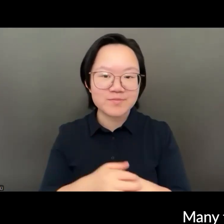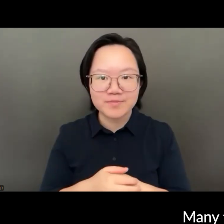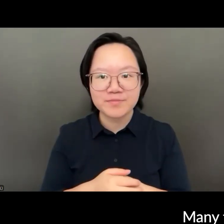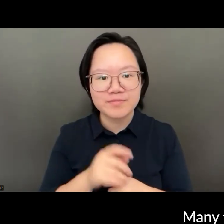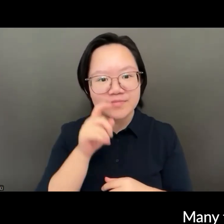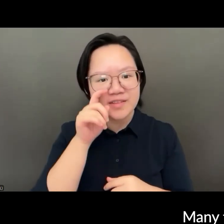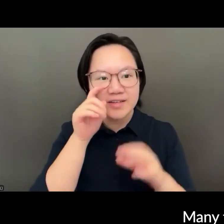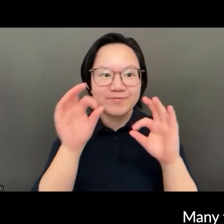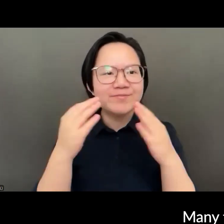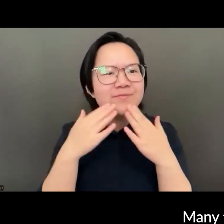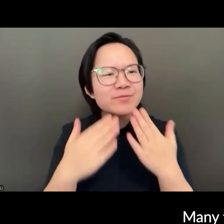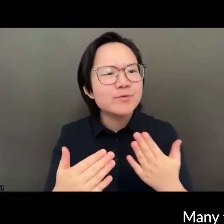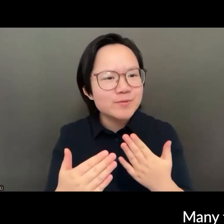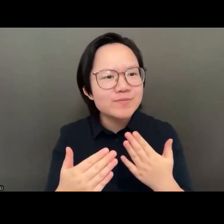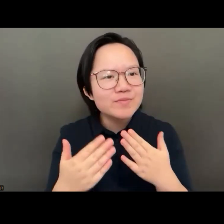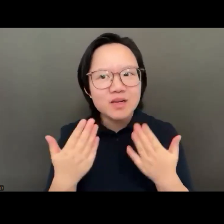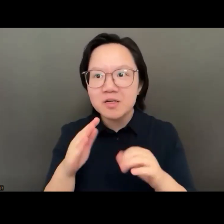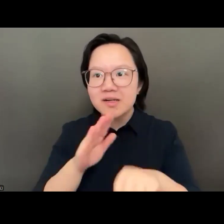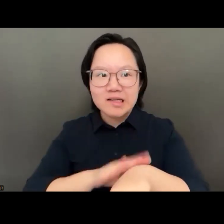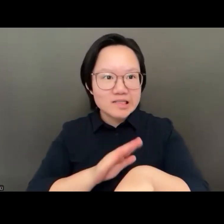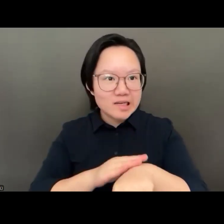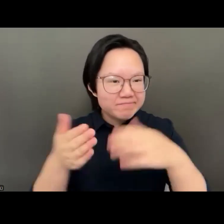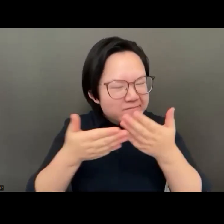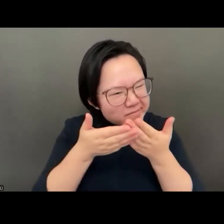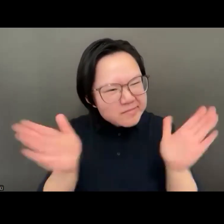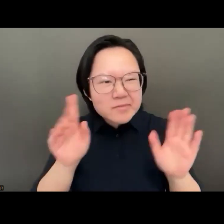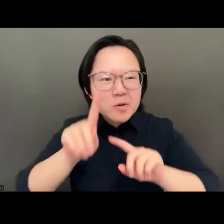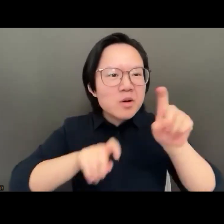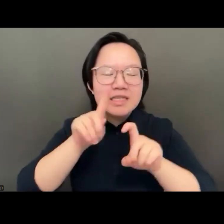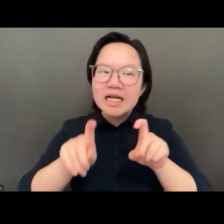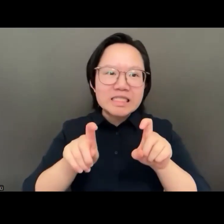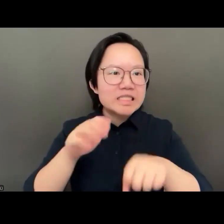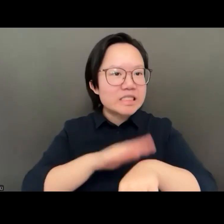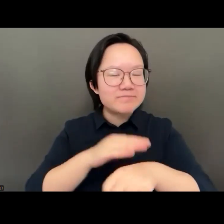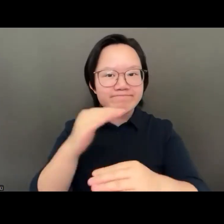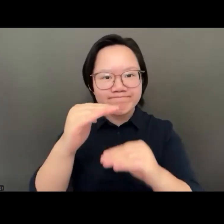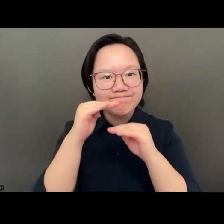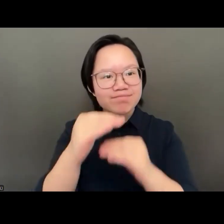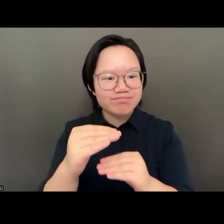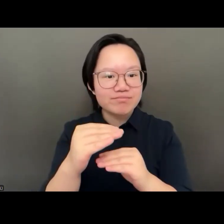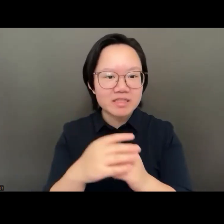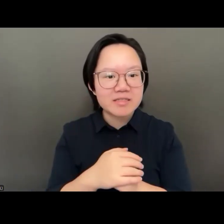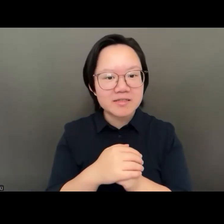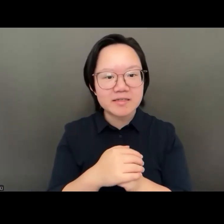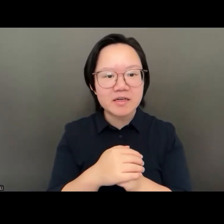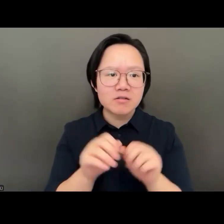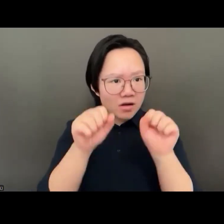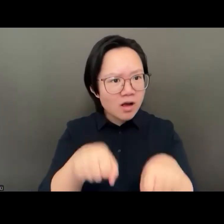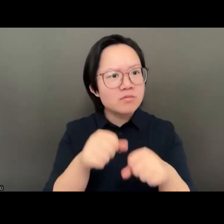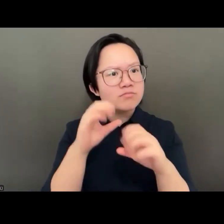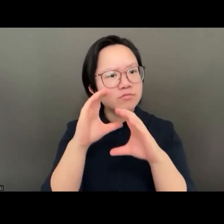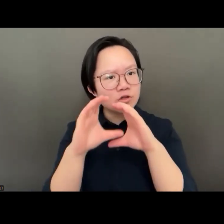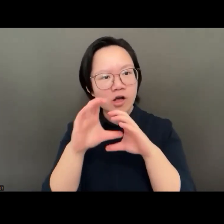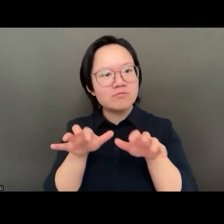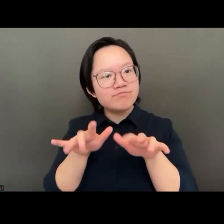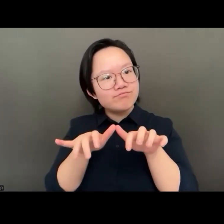questions. Many thanks to those of you who put questions in the Q&A box. We have, as Joe mentioned at the beginning, some people had questions for